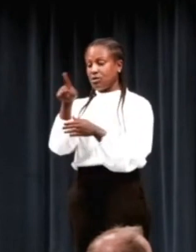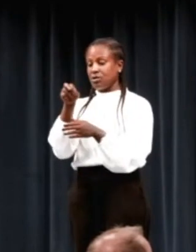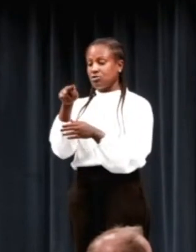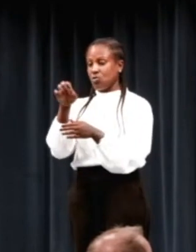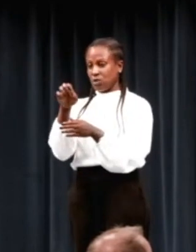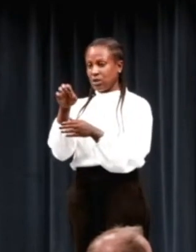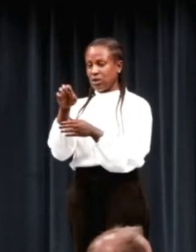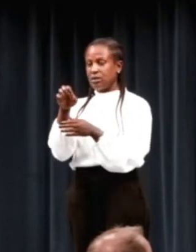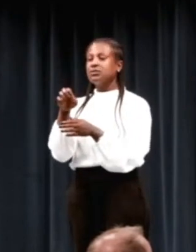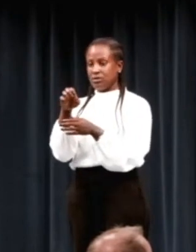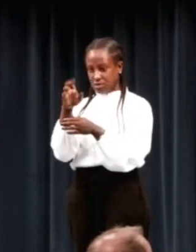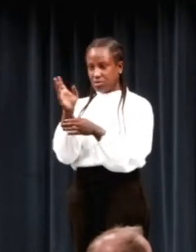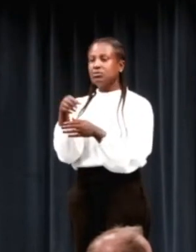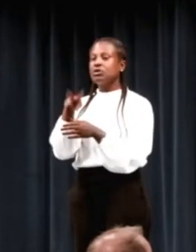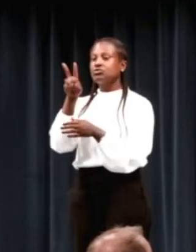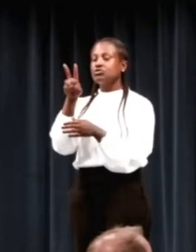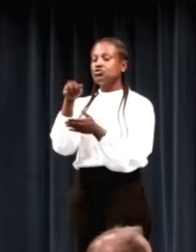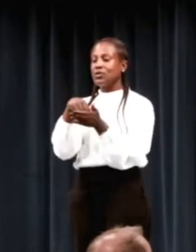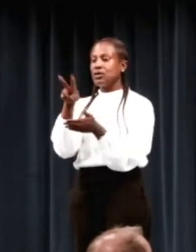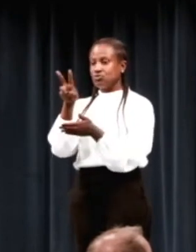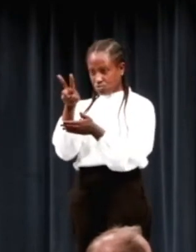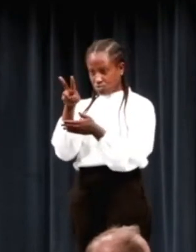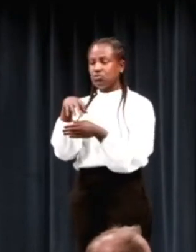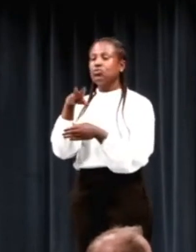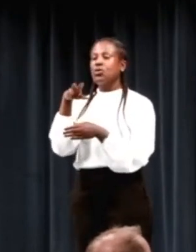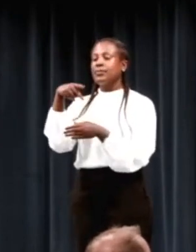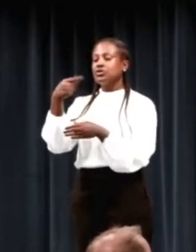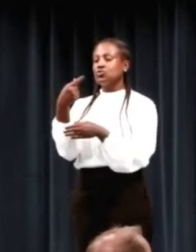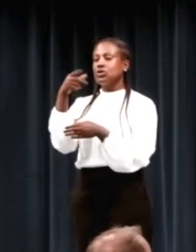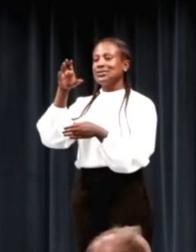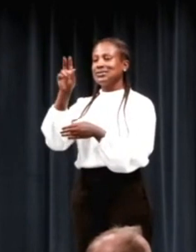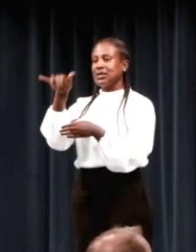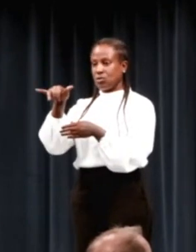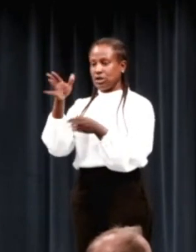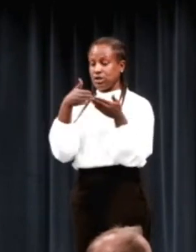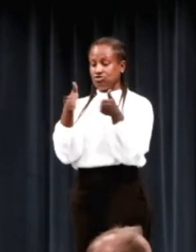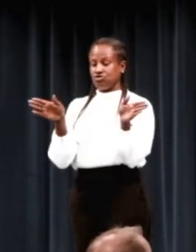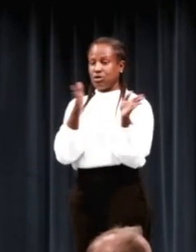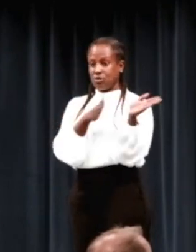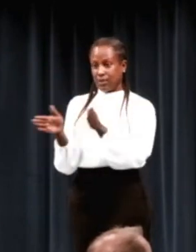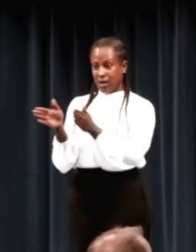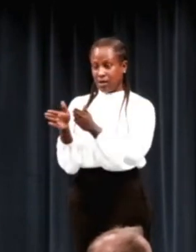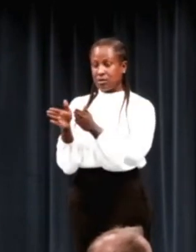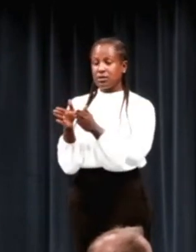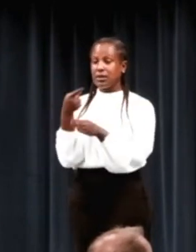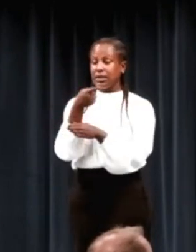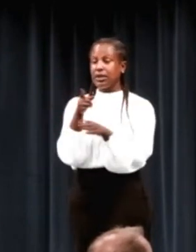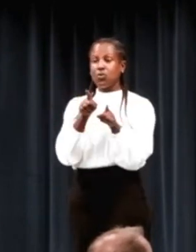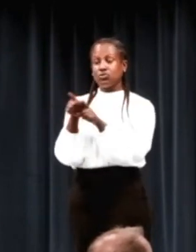helping to pass the smart growth focused 2002 Prince George's County General Plan. While there, he also oversaw